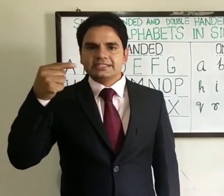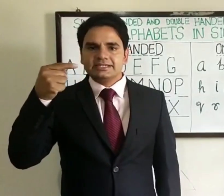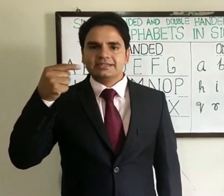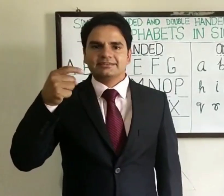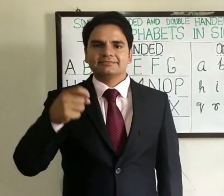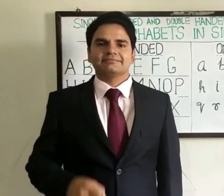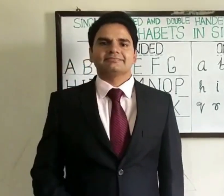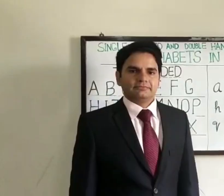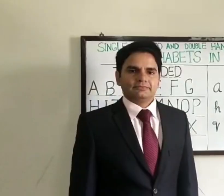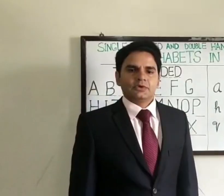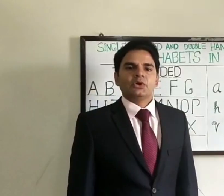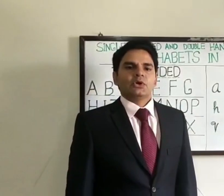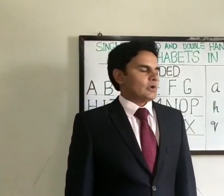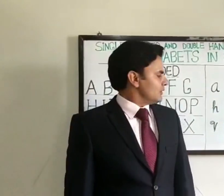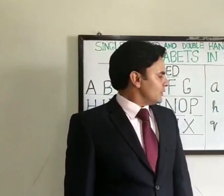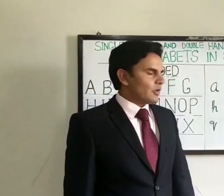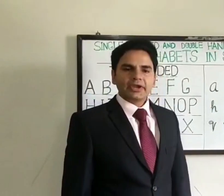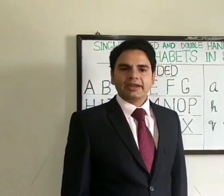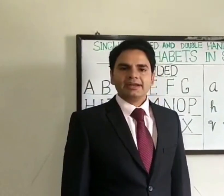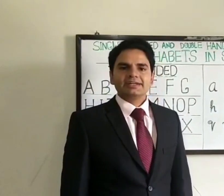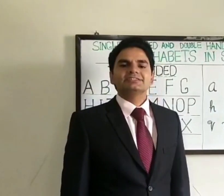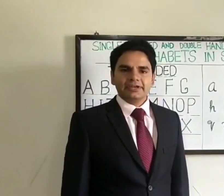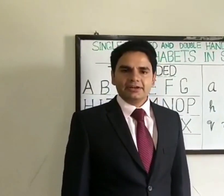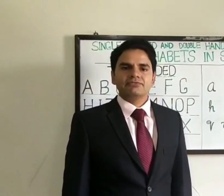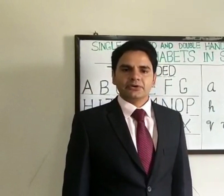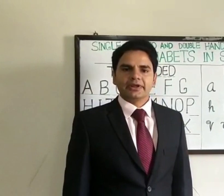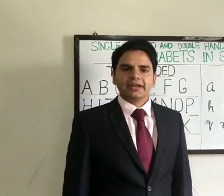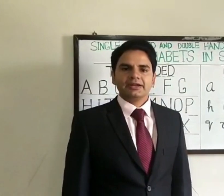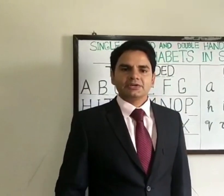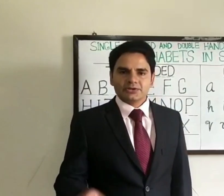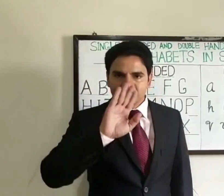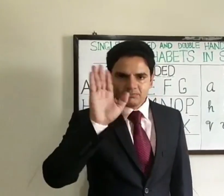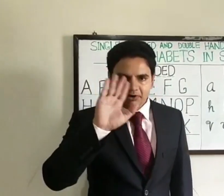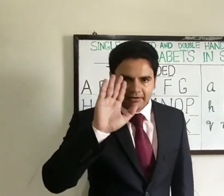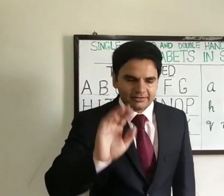Z. Okay, it's enough for today. Goodbye.